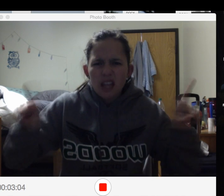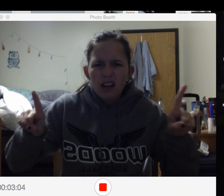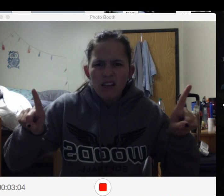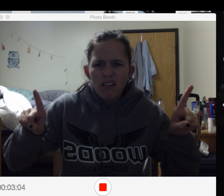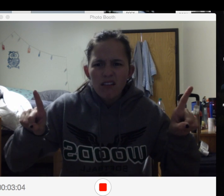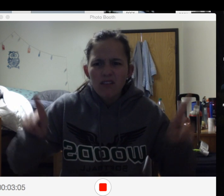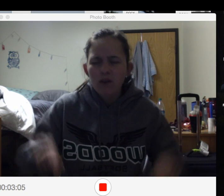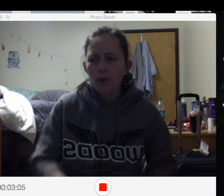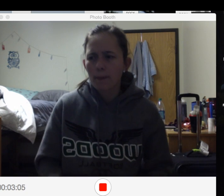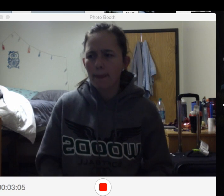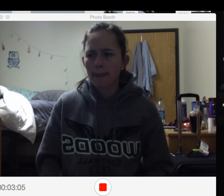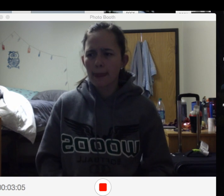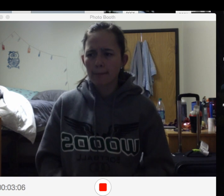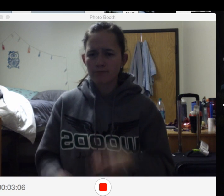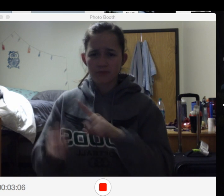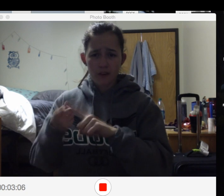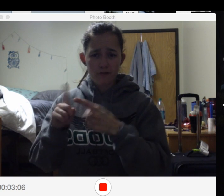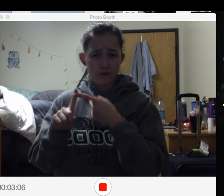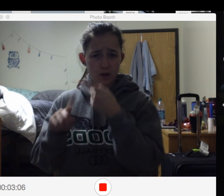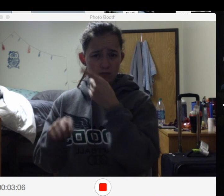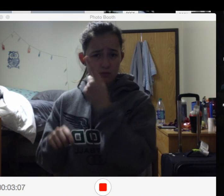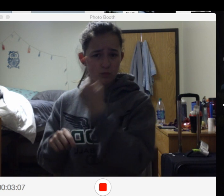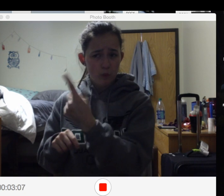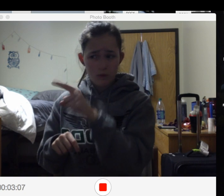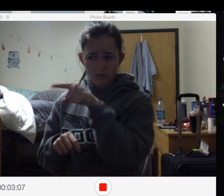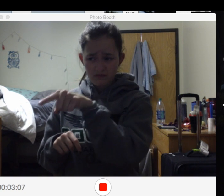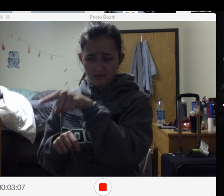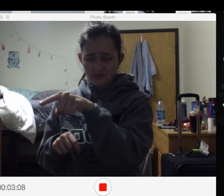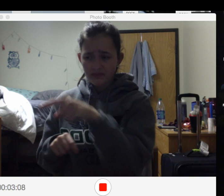read the links, it's really quite remarkable.